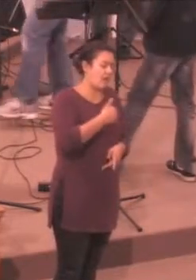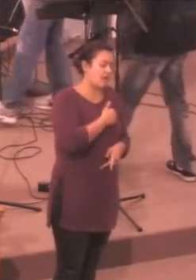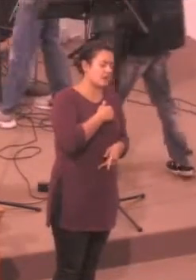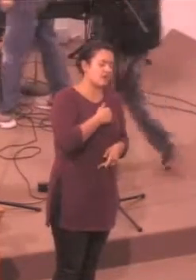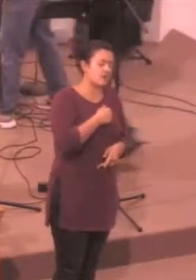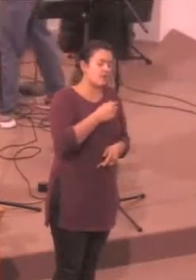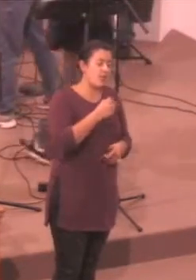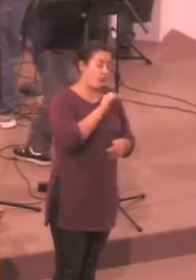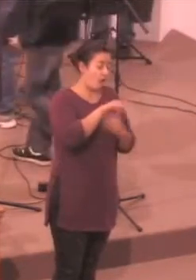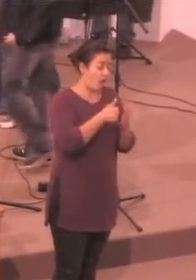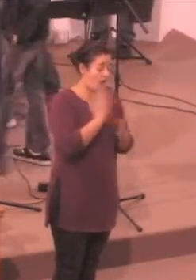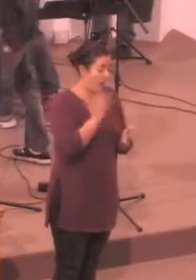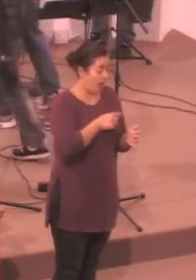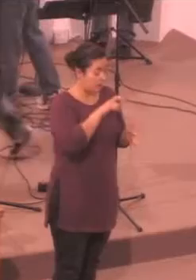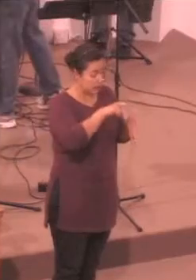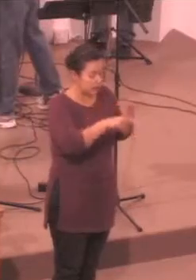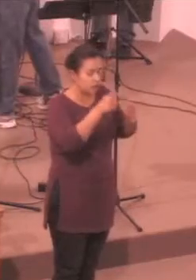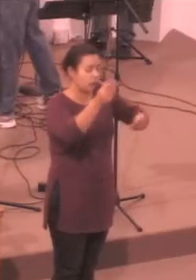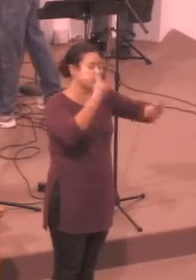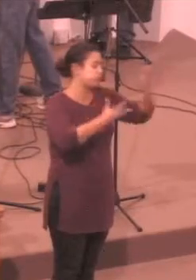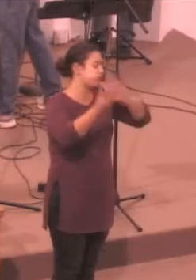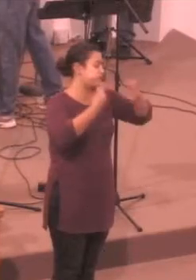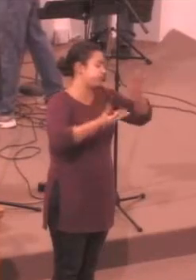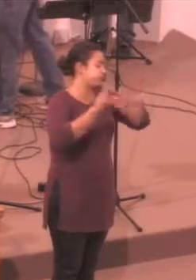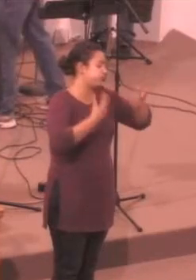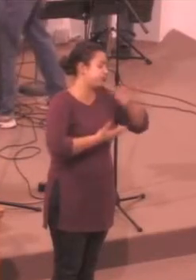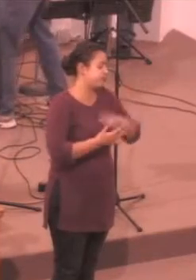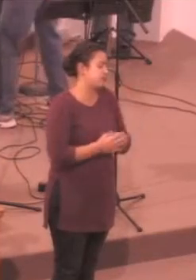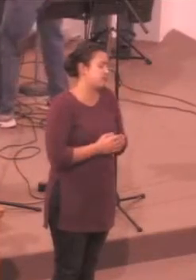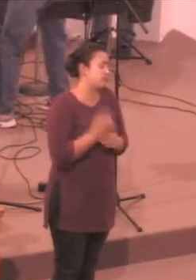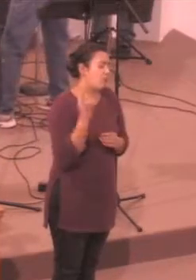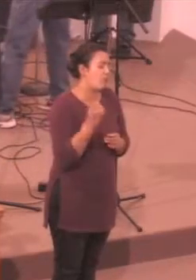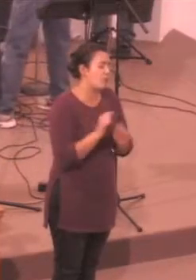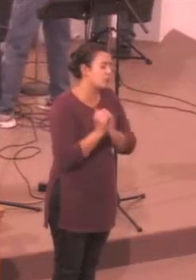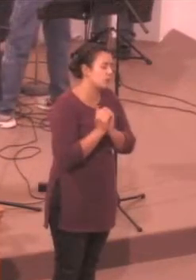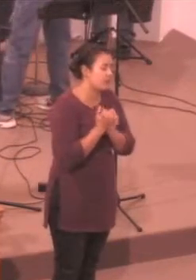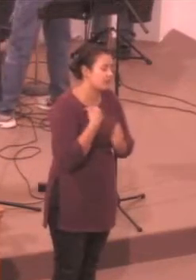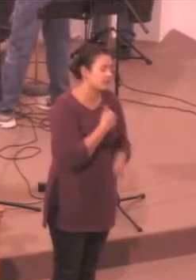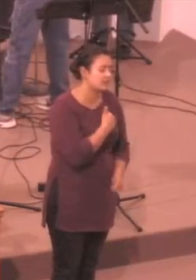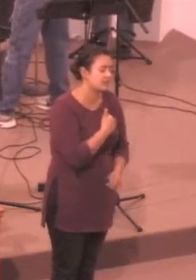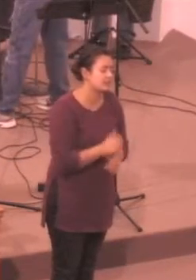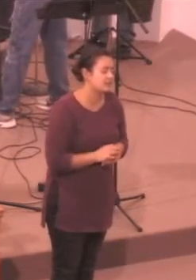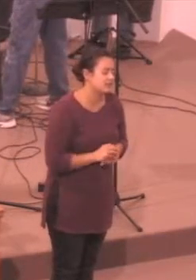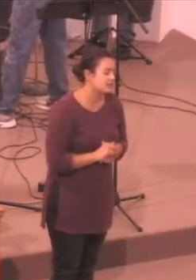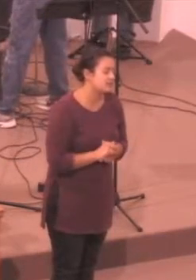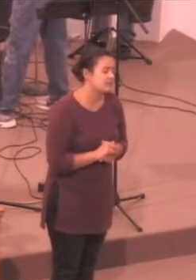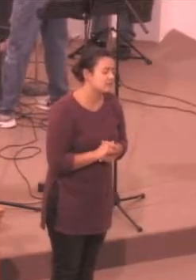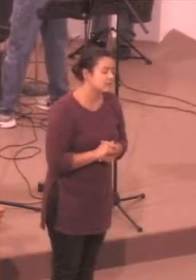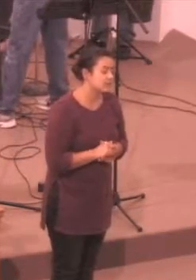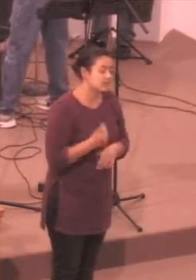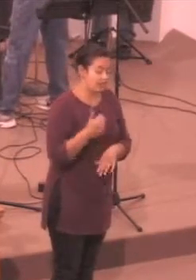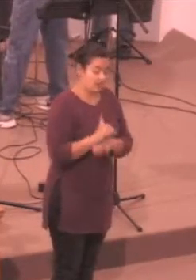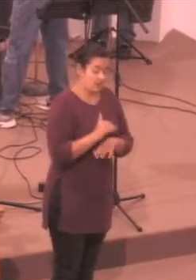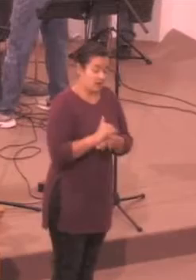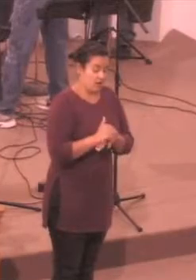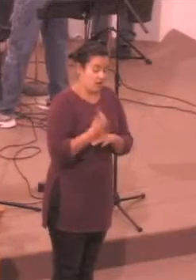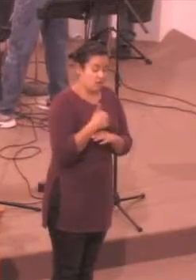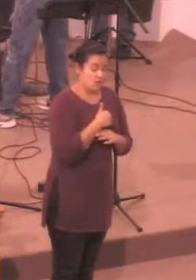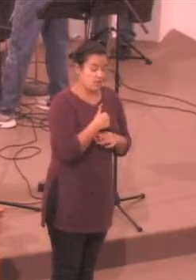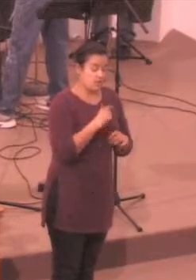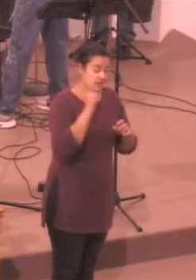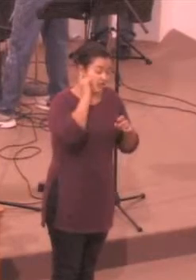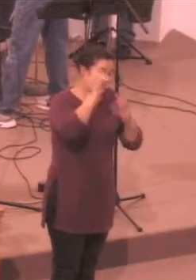provides. A God who is always with us. Father God, tonight as we give, I just pray